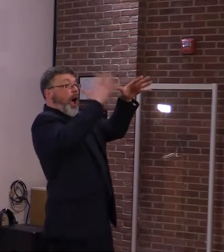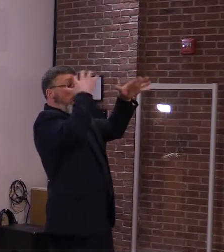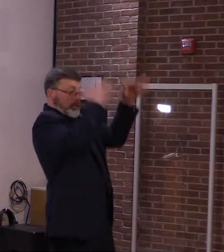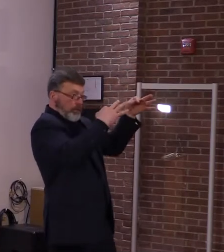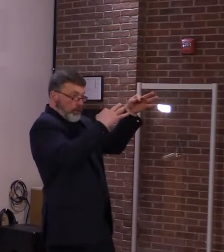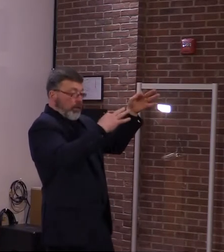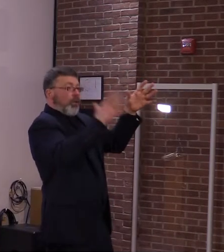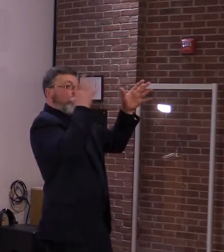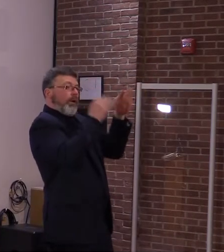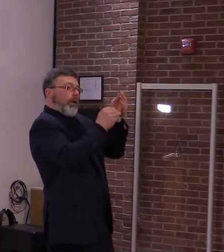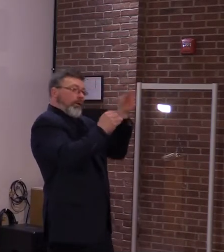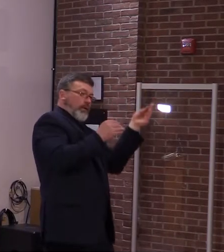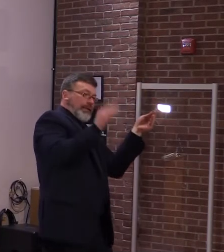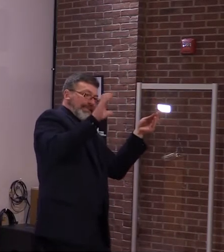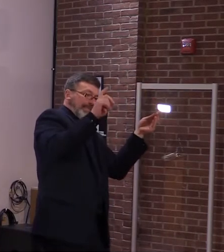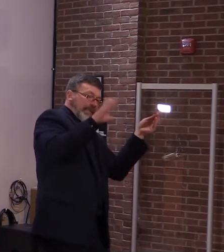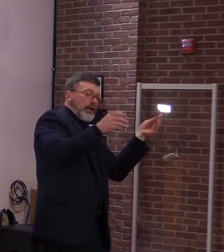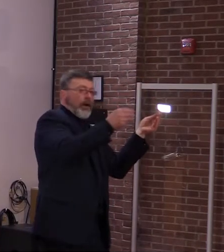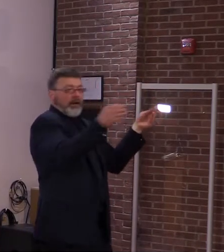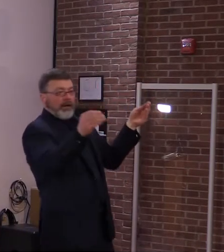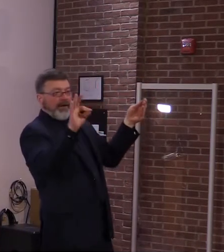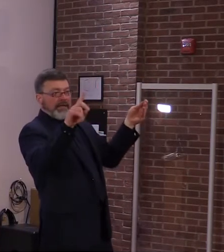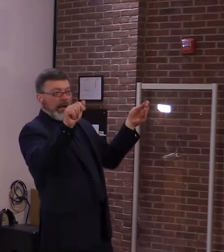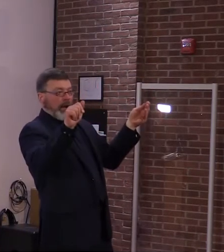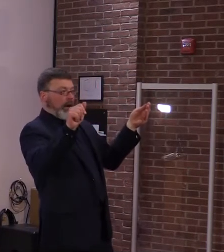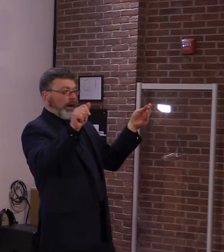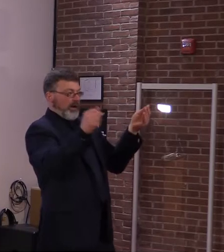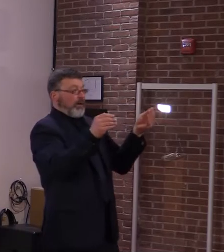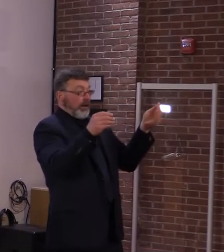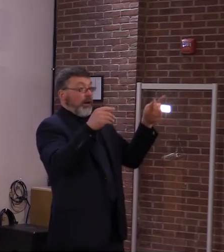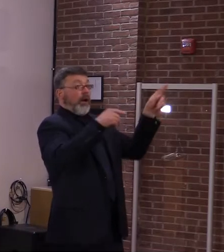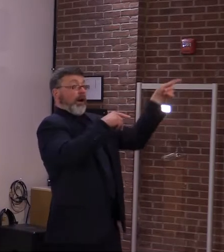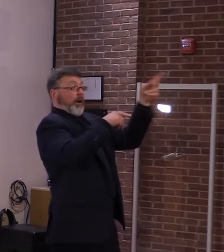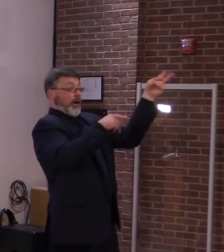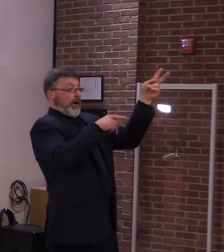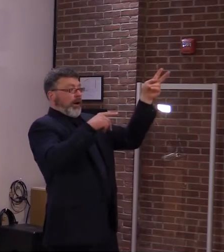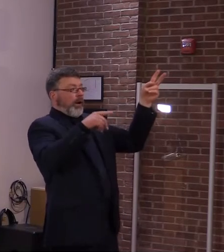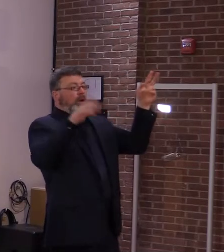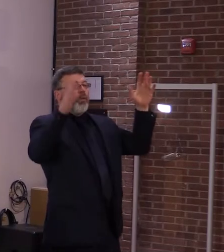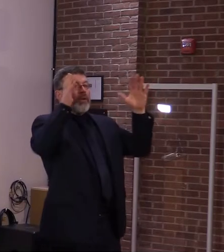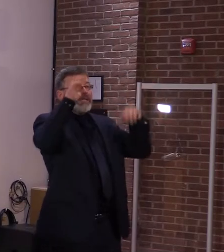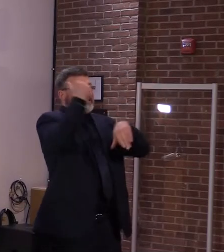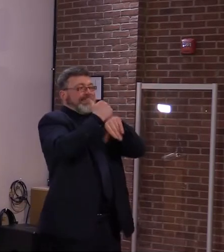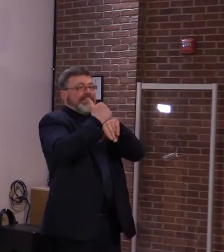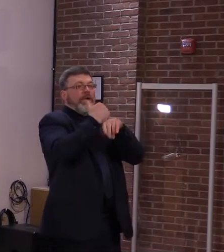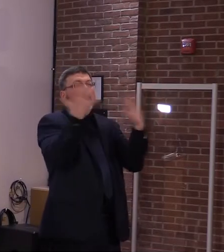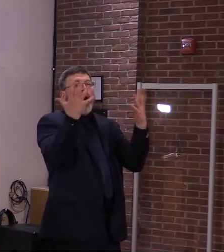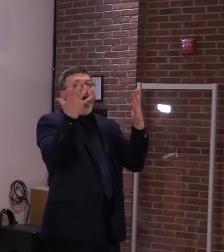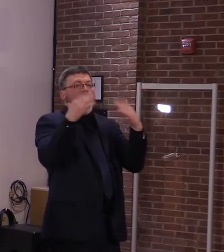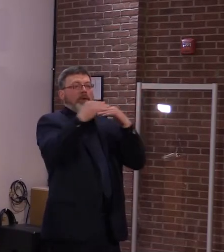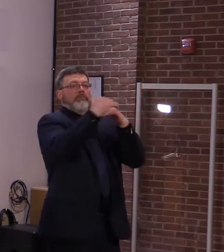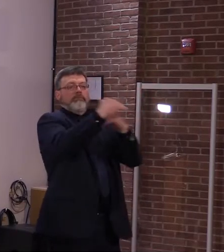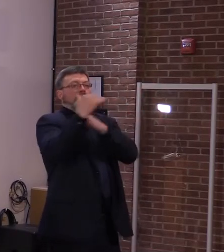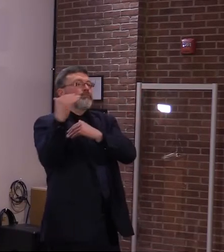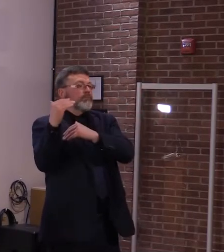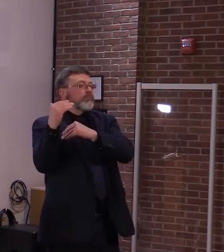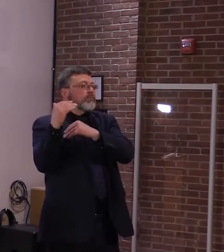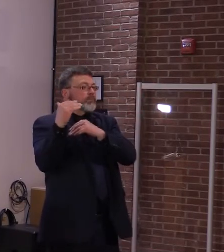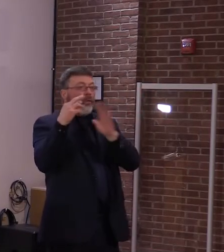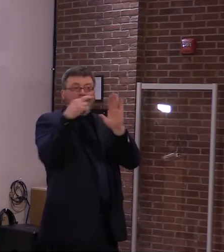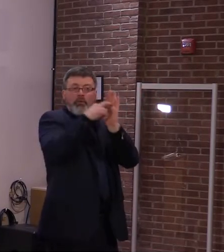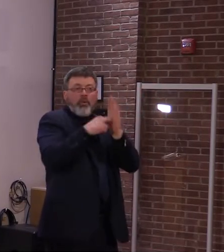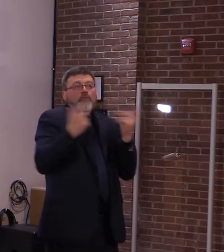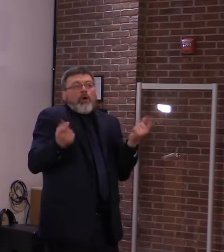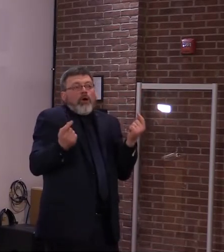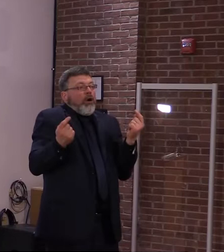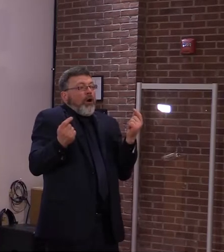imagine. And there may be some restrictions involved in who gets it and age categories and so forth,